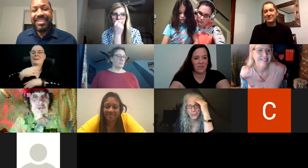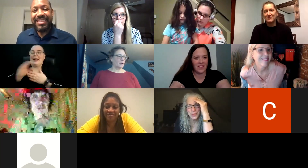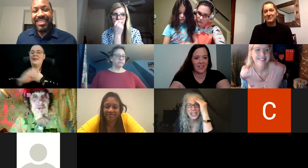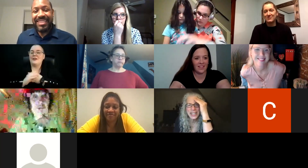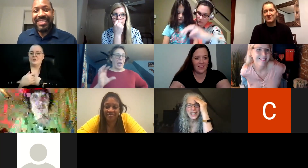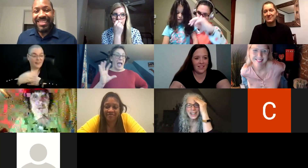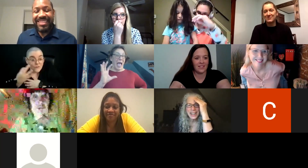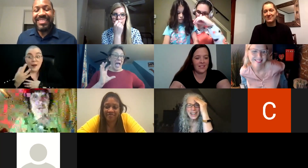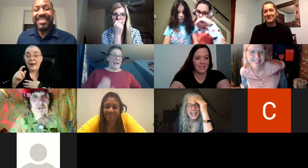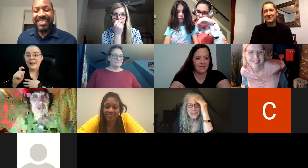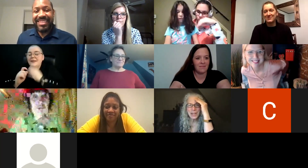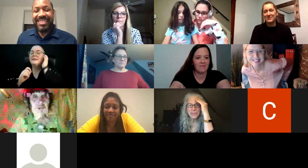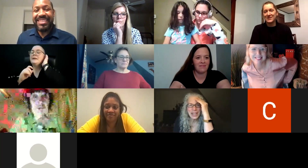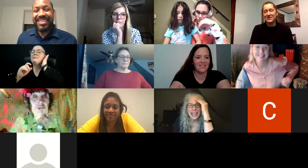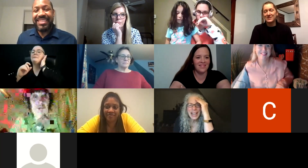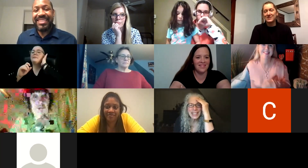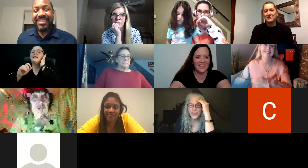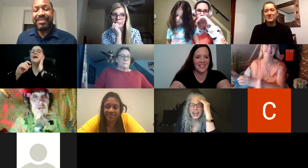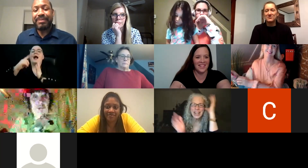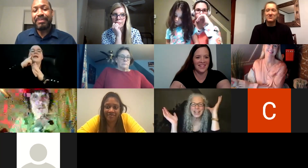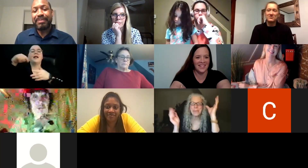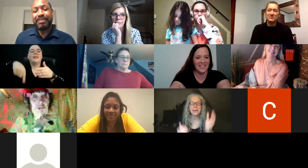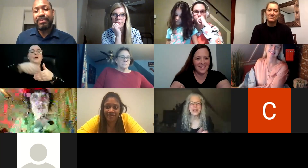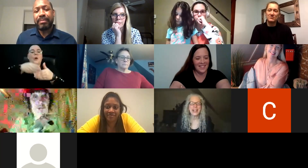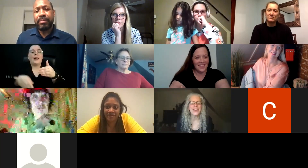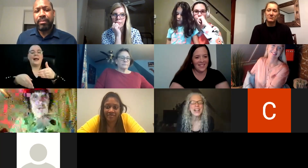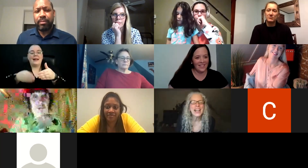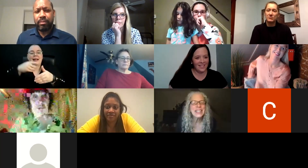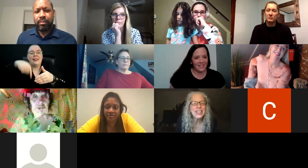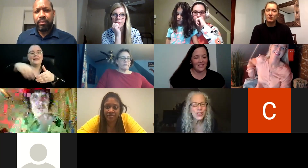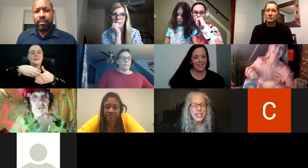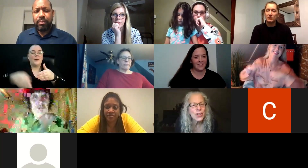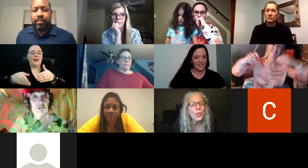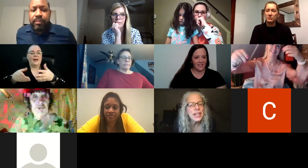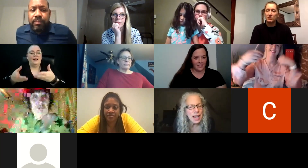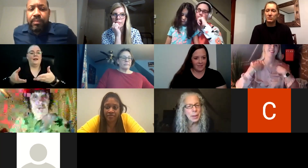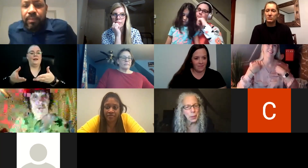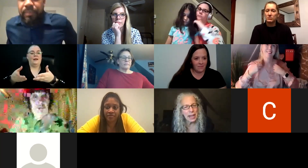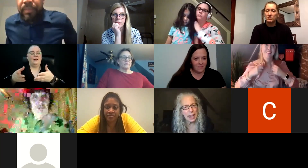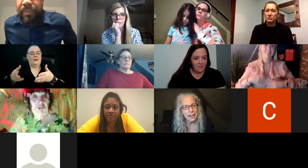moment. I'm like, hey, it's Friday. Happy weekend. No, it's Thursday. So this coming weekend,